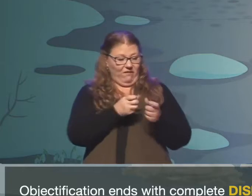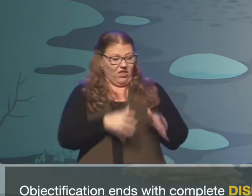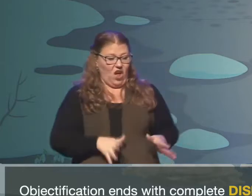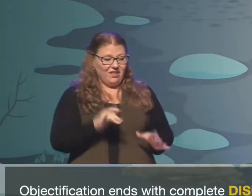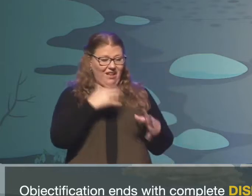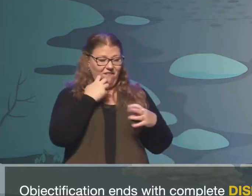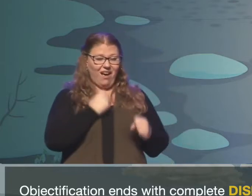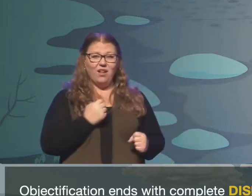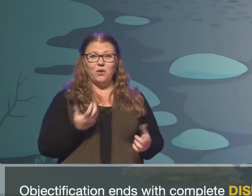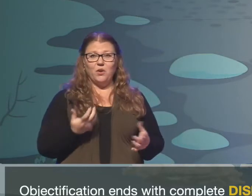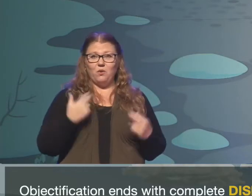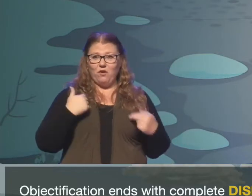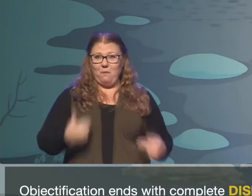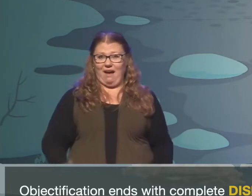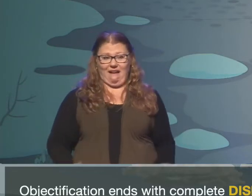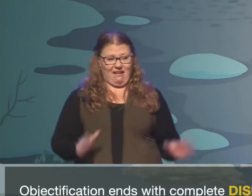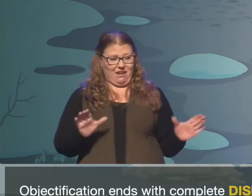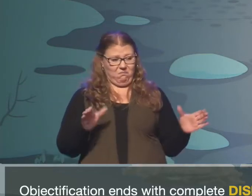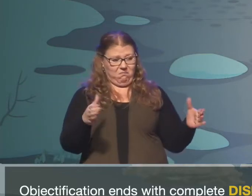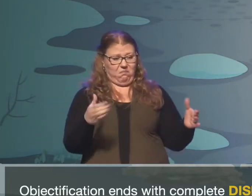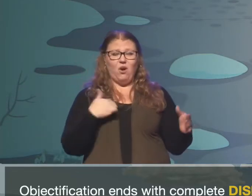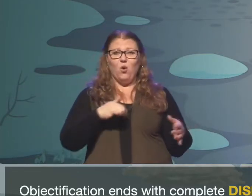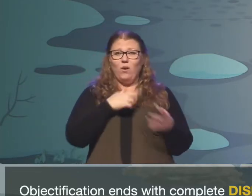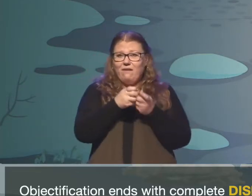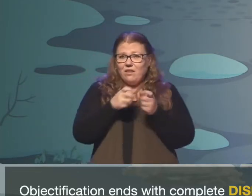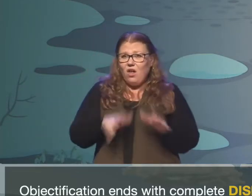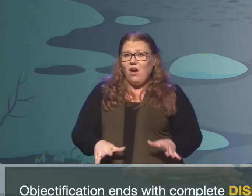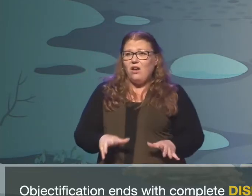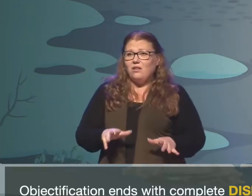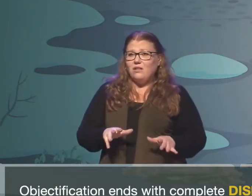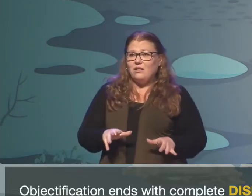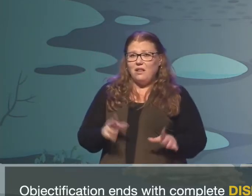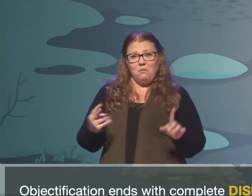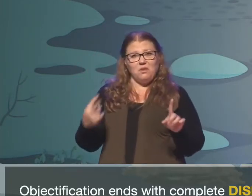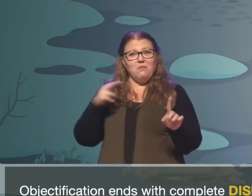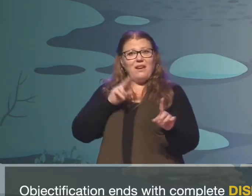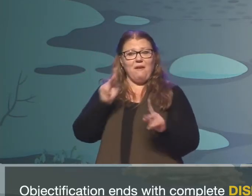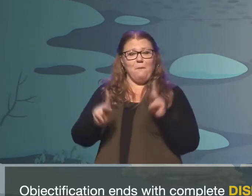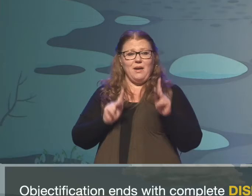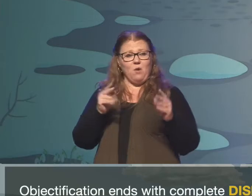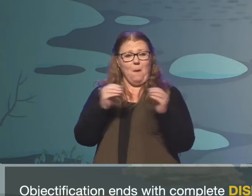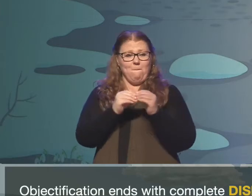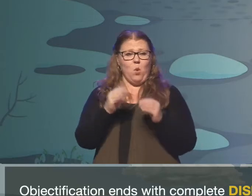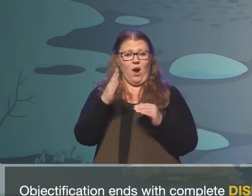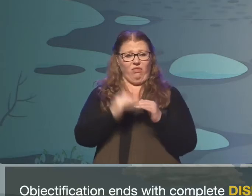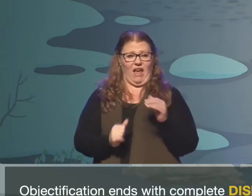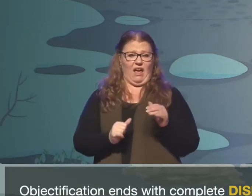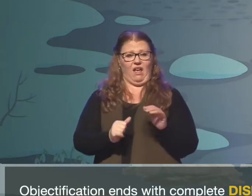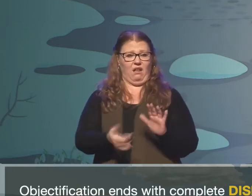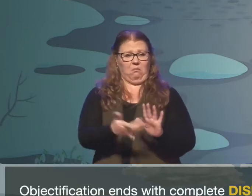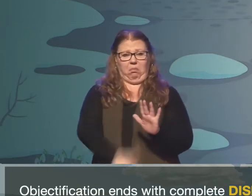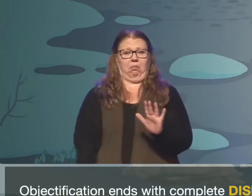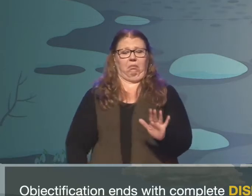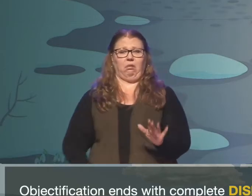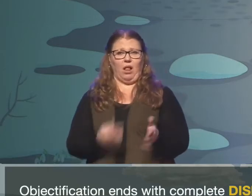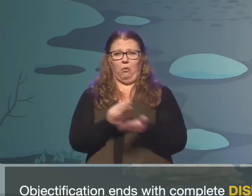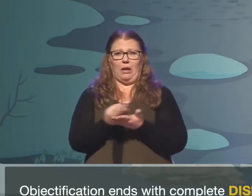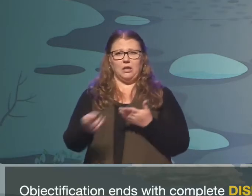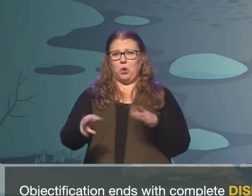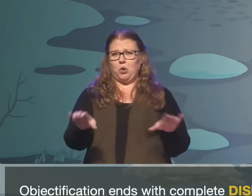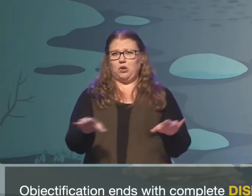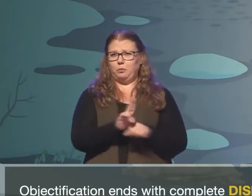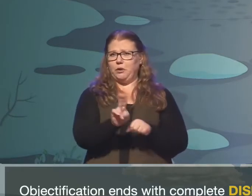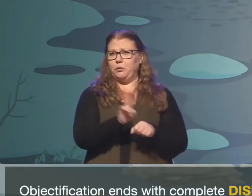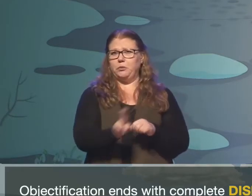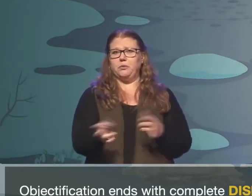this value of humanity. We've lost that people are far more than a cog in a machine, a resource to be used. And so